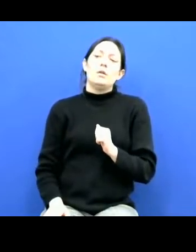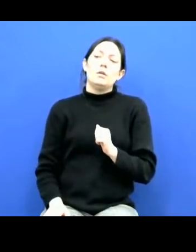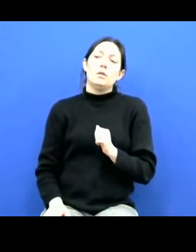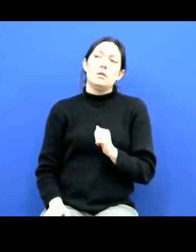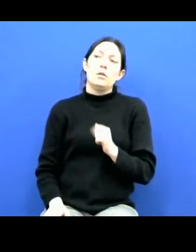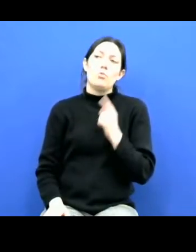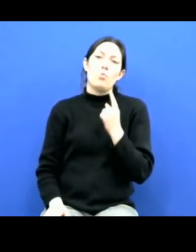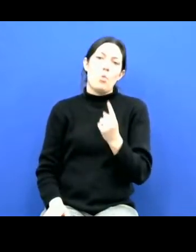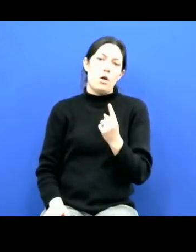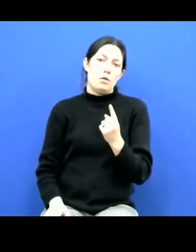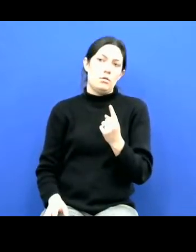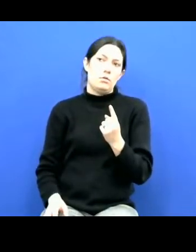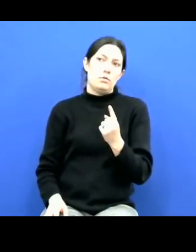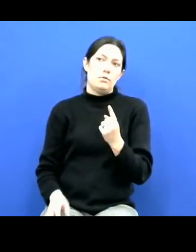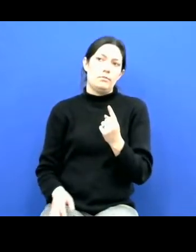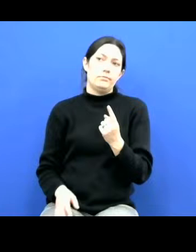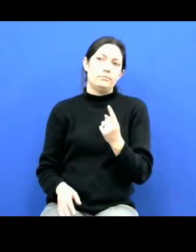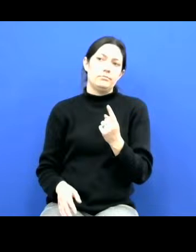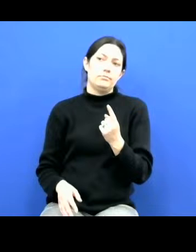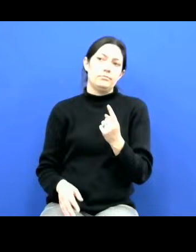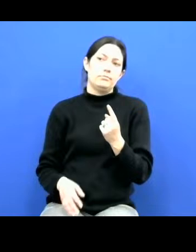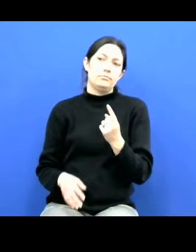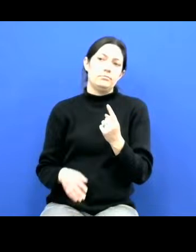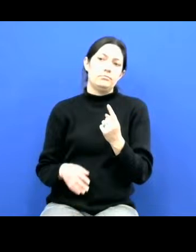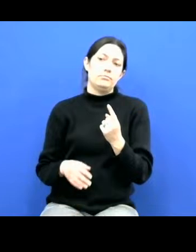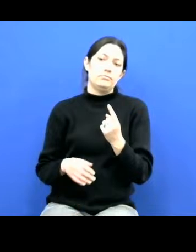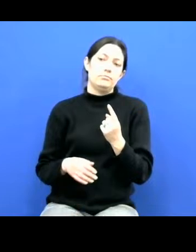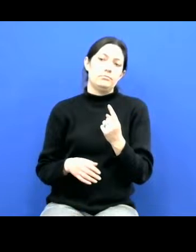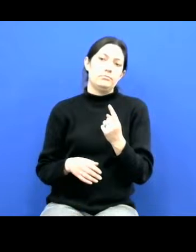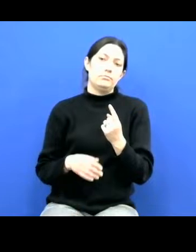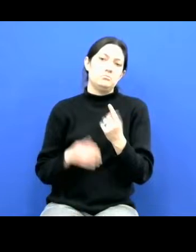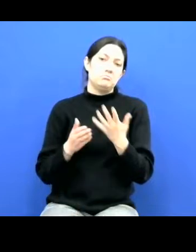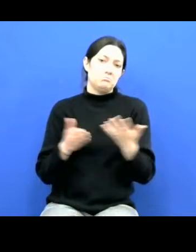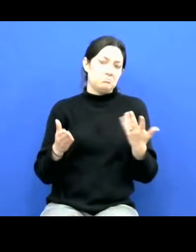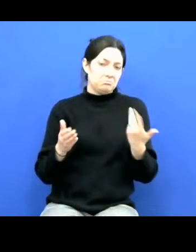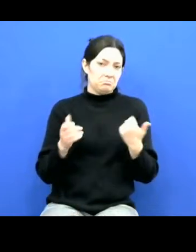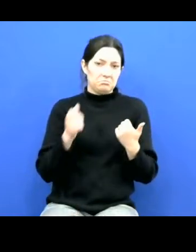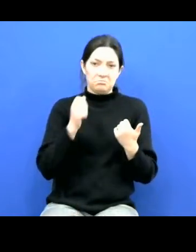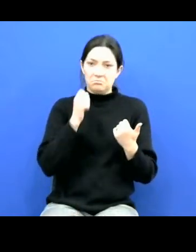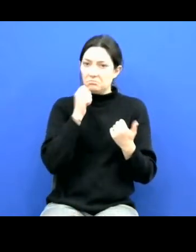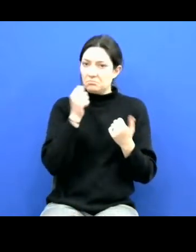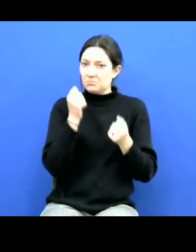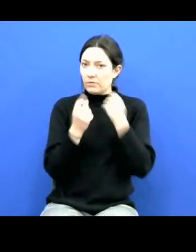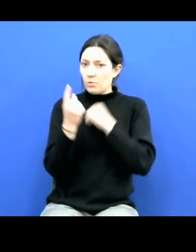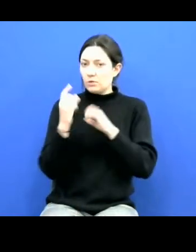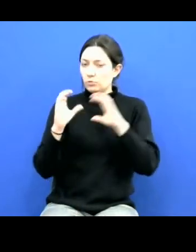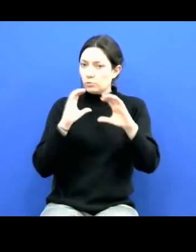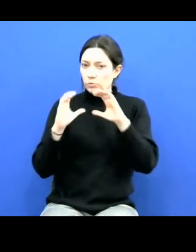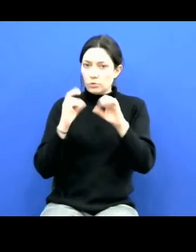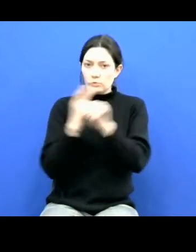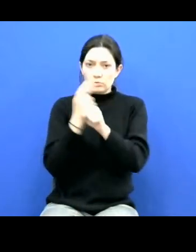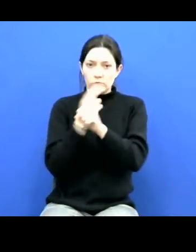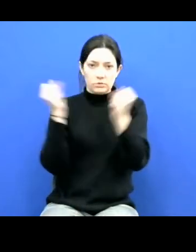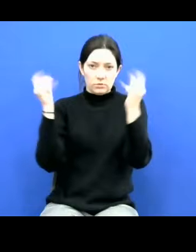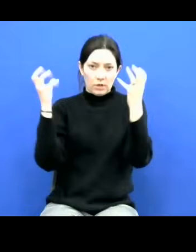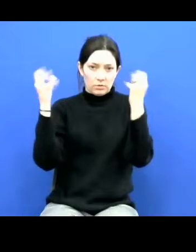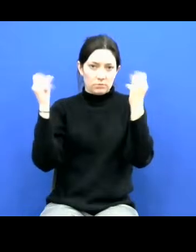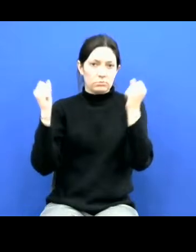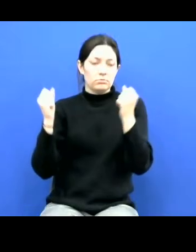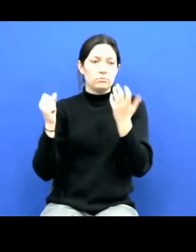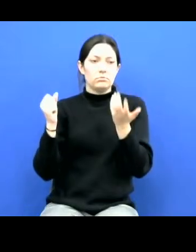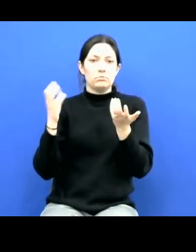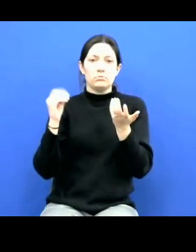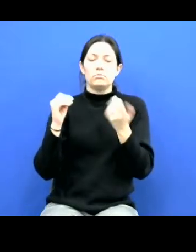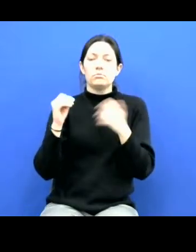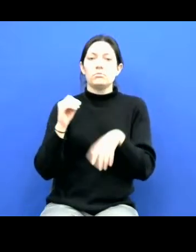everybody communicates using sign language. So to be able to have an area where some